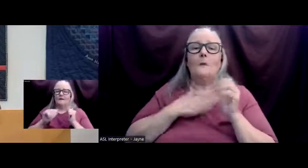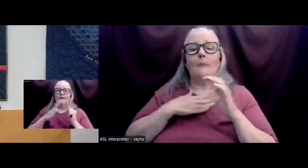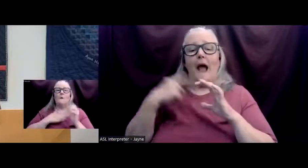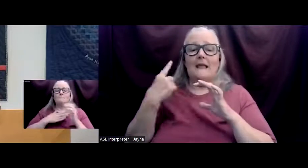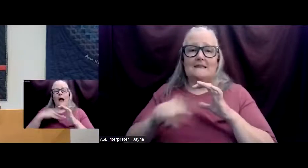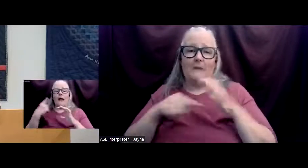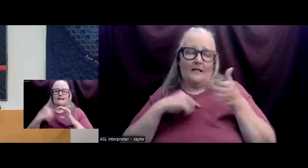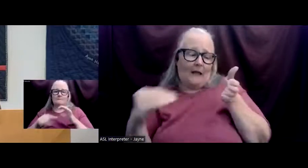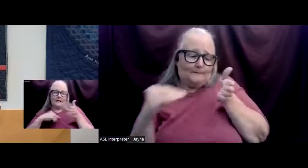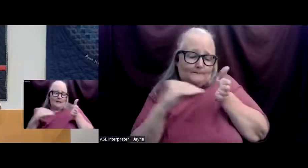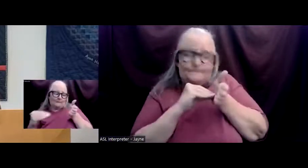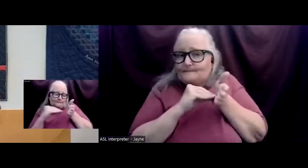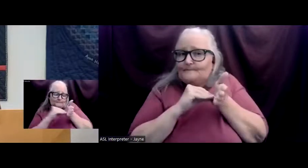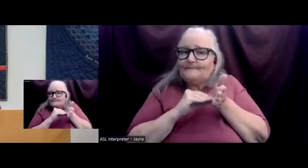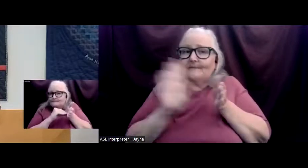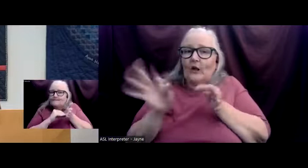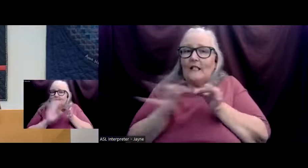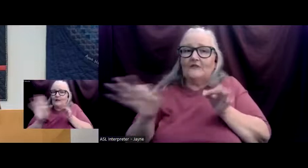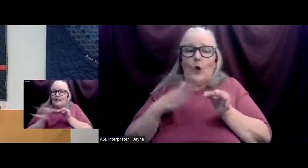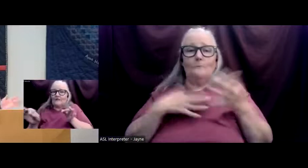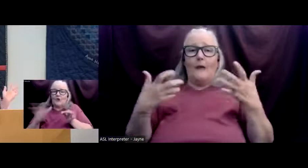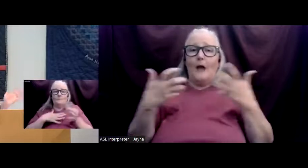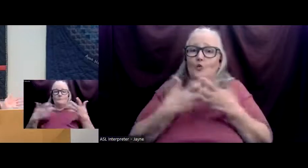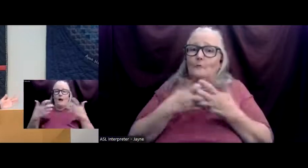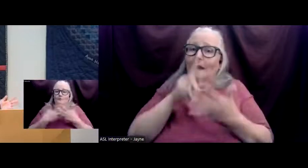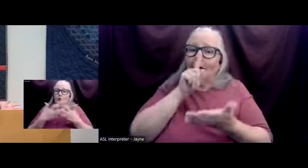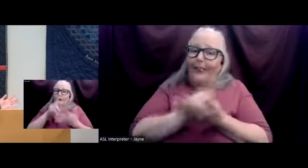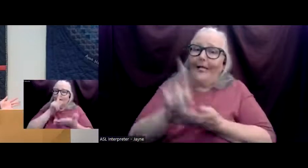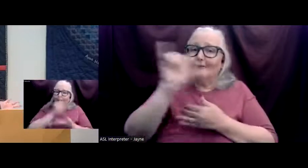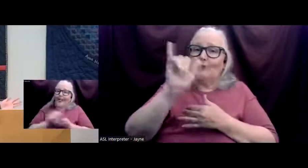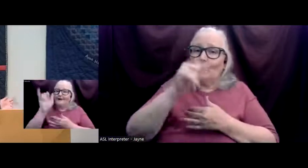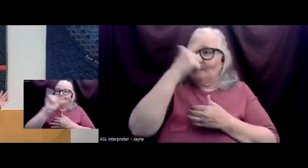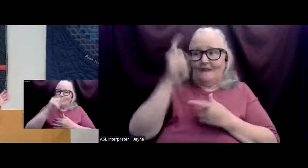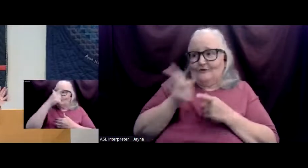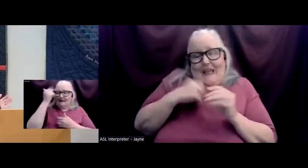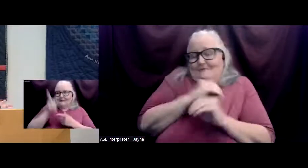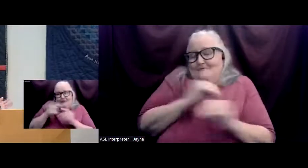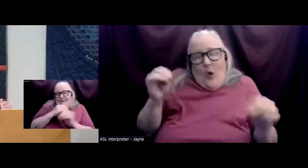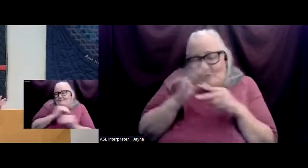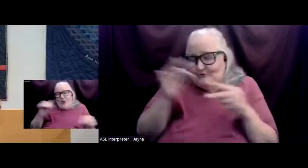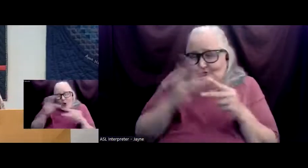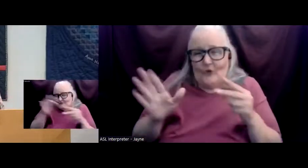signature. My roommate became a fan too, because she literally had no choice since she